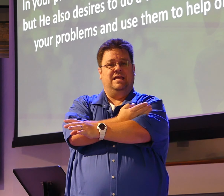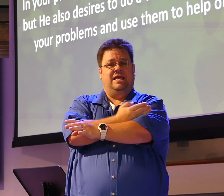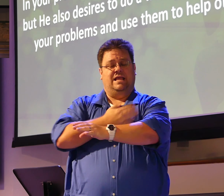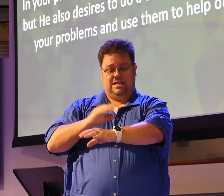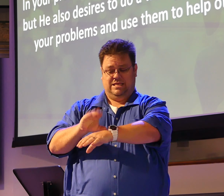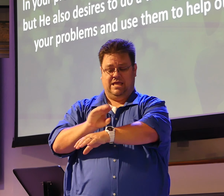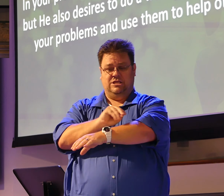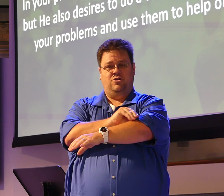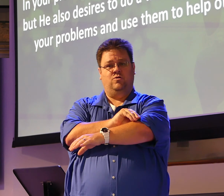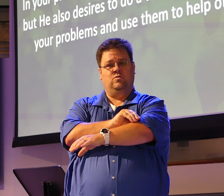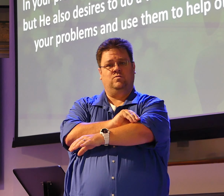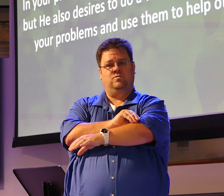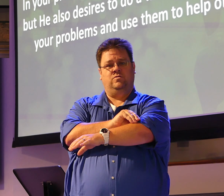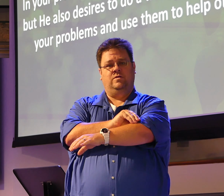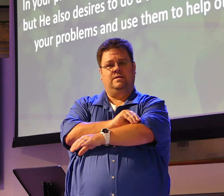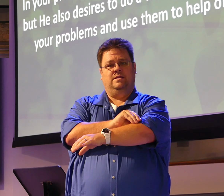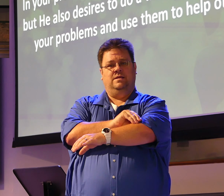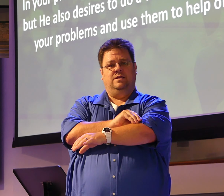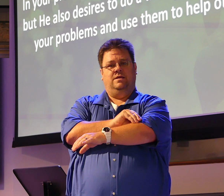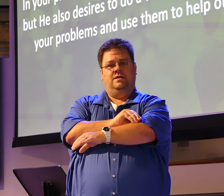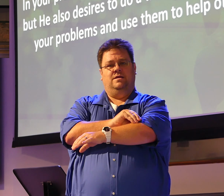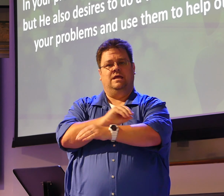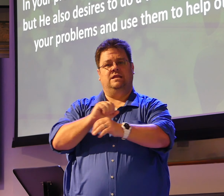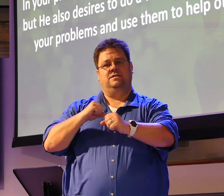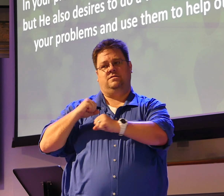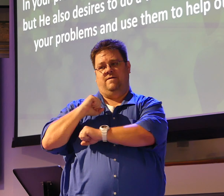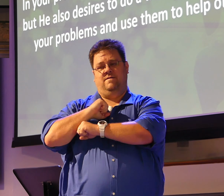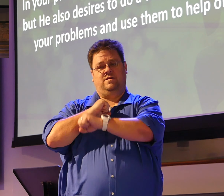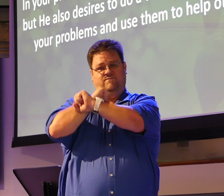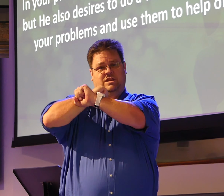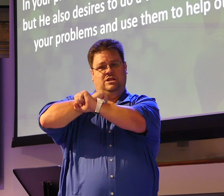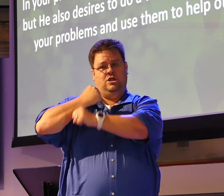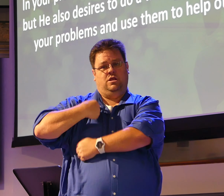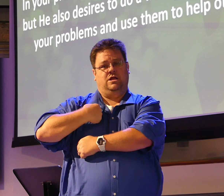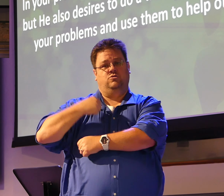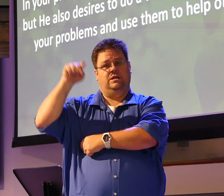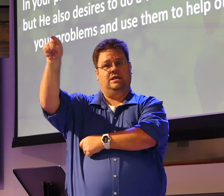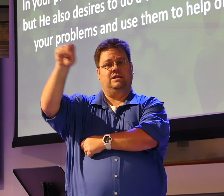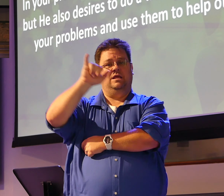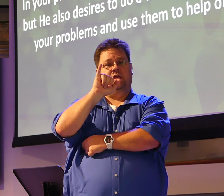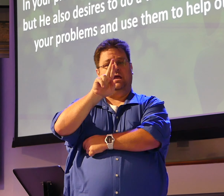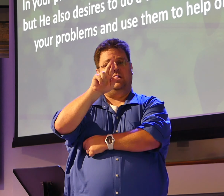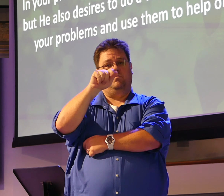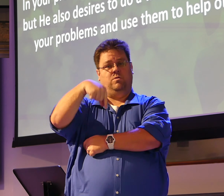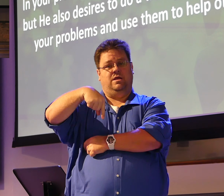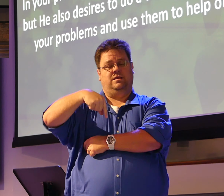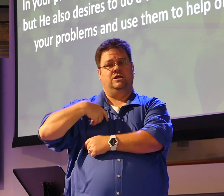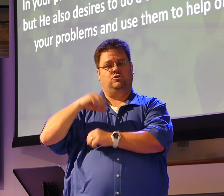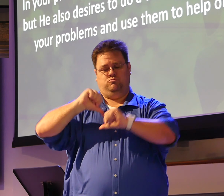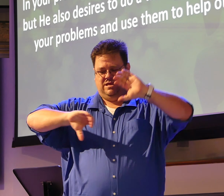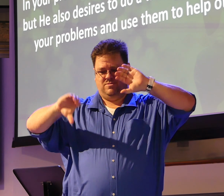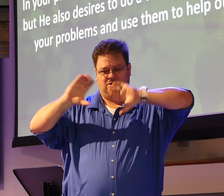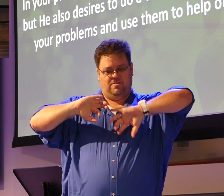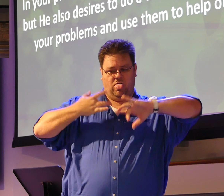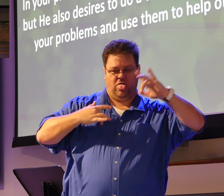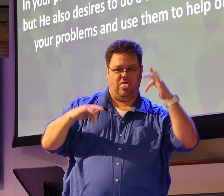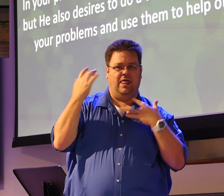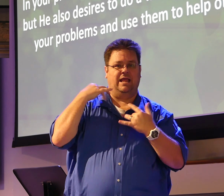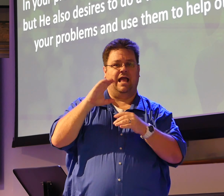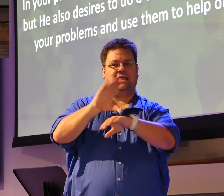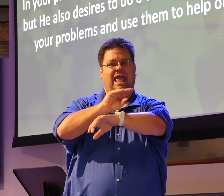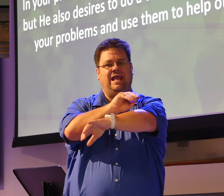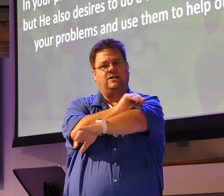son they believe he contracted this cancer uh defending our country in iraq and it came in contact with chemicals and so